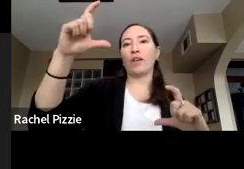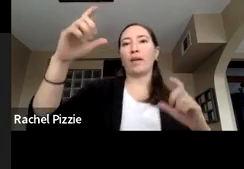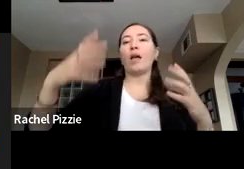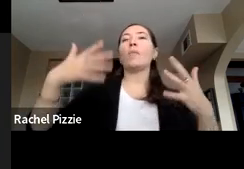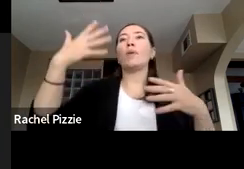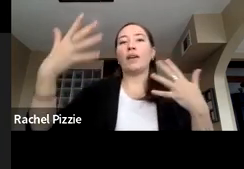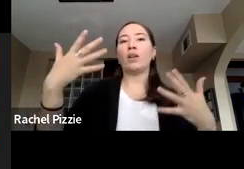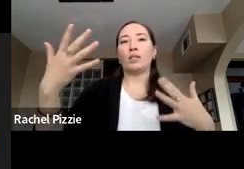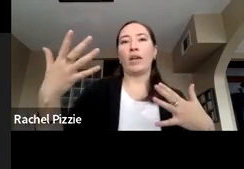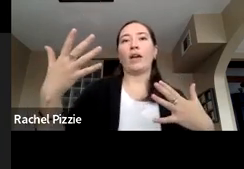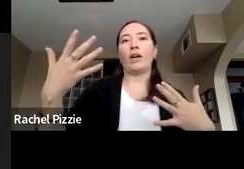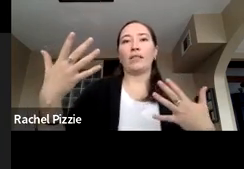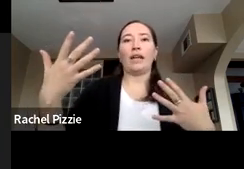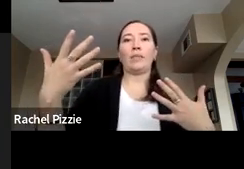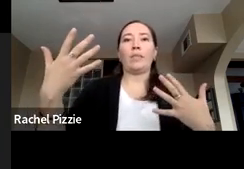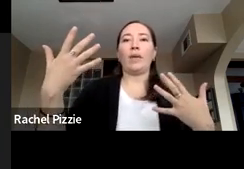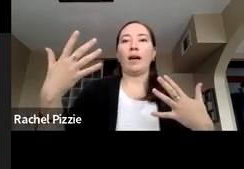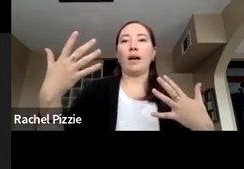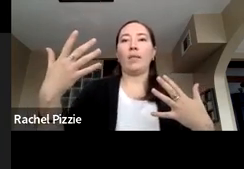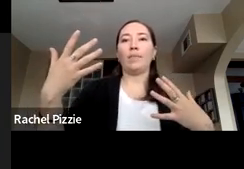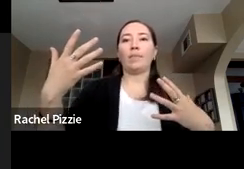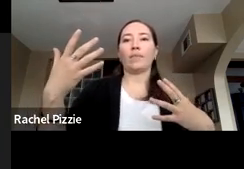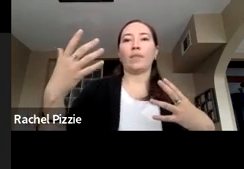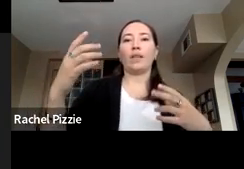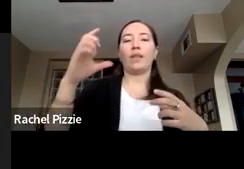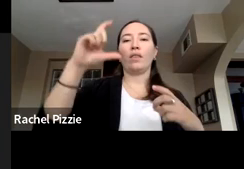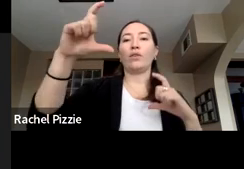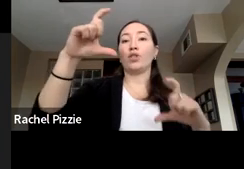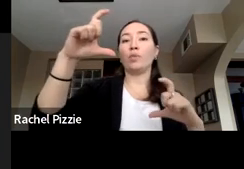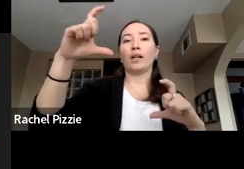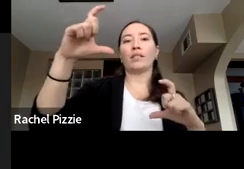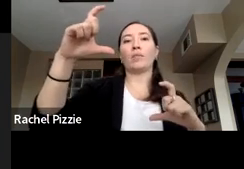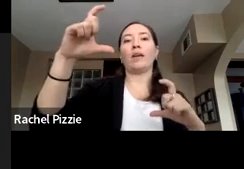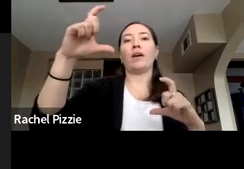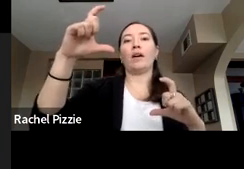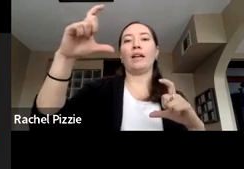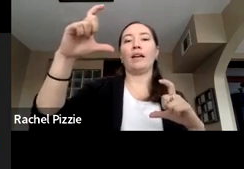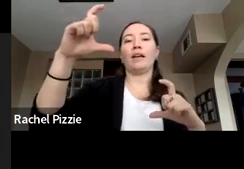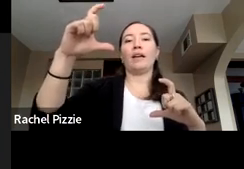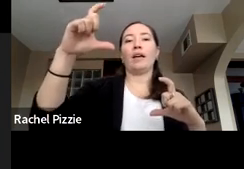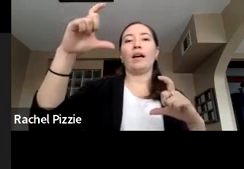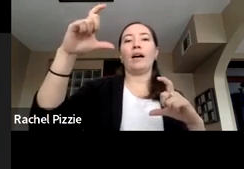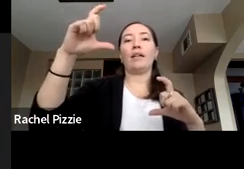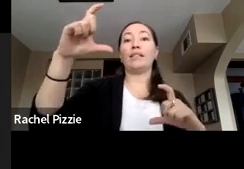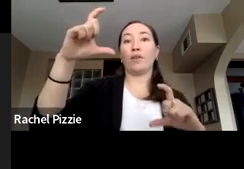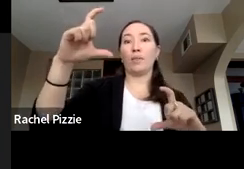each survey, but they all display on the same, those two blocks display on